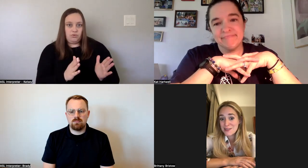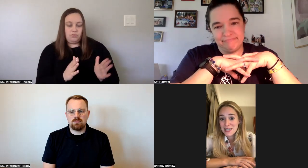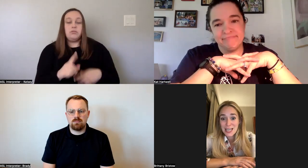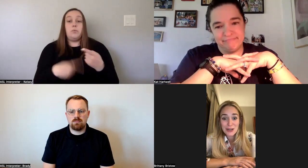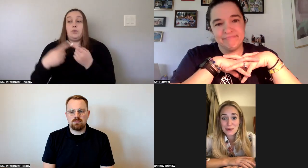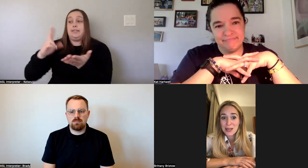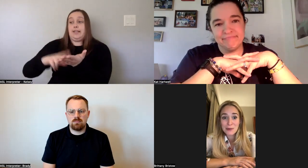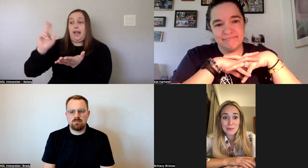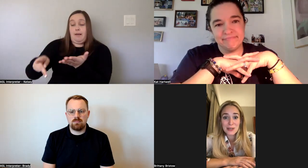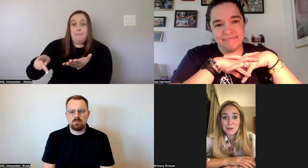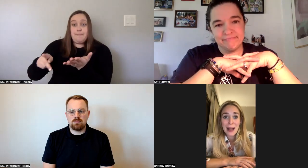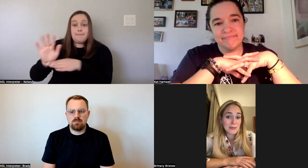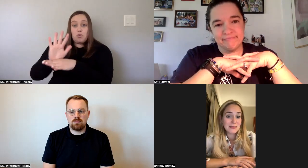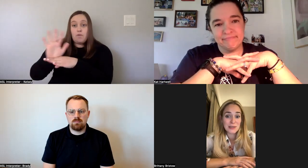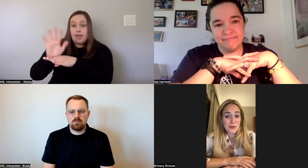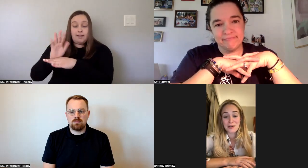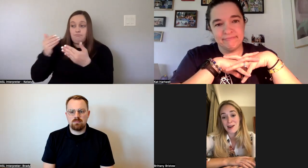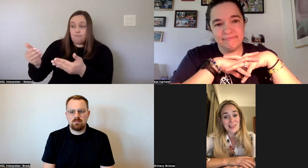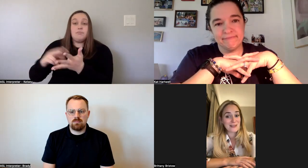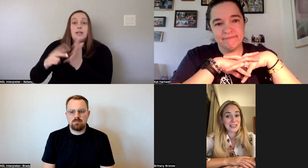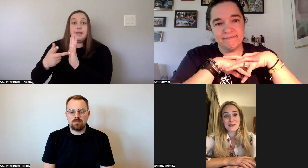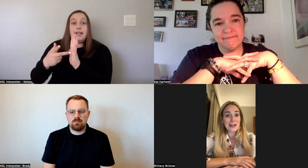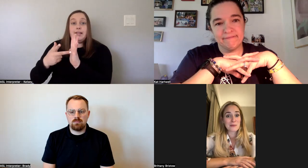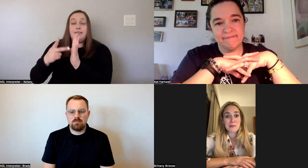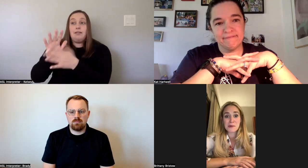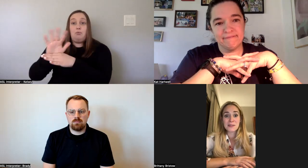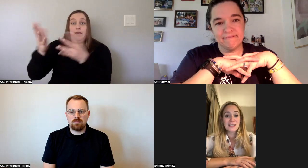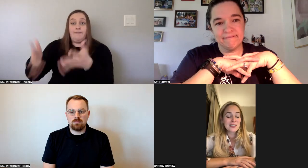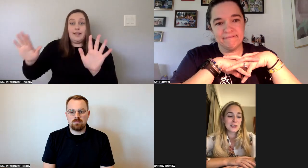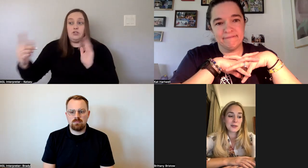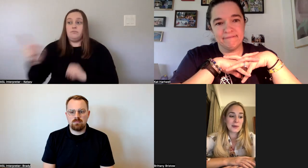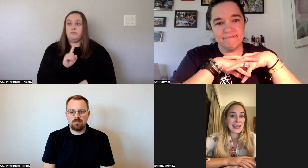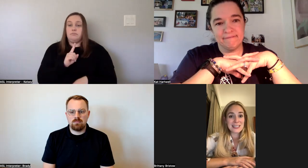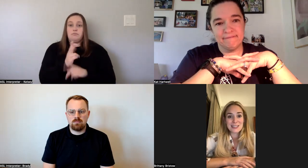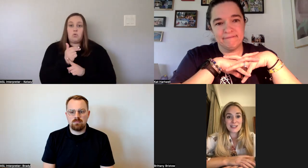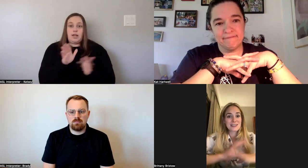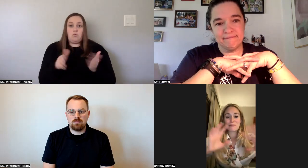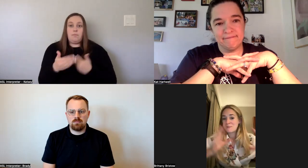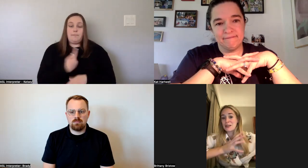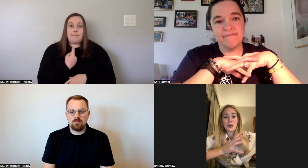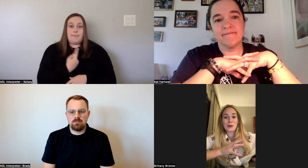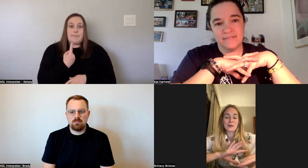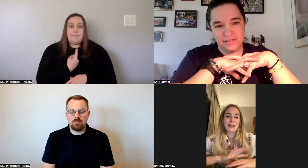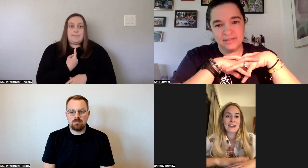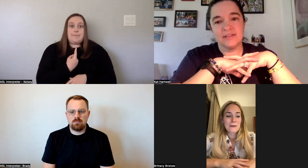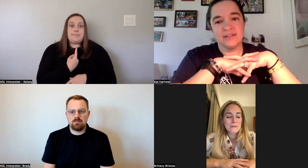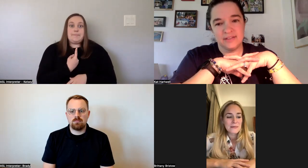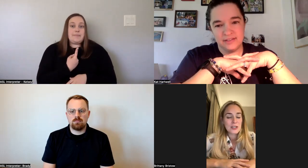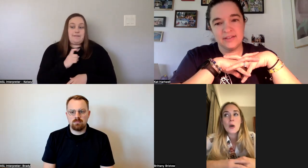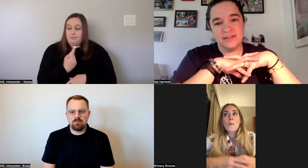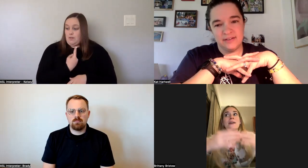to like stay in your hotel room when you wrapped. You were not allowed to interact with people. You had to just be alone.